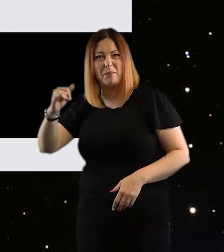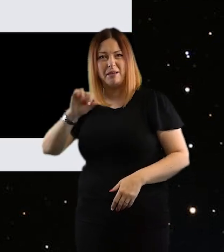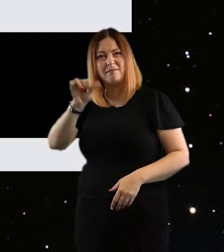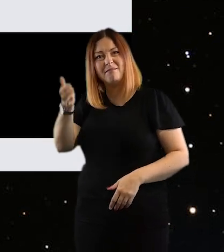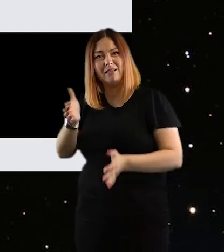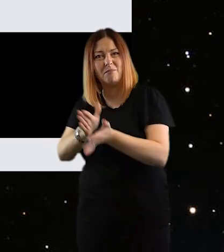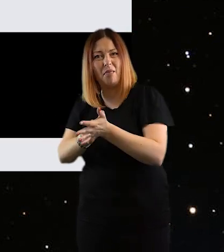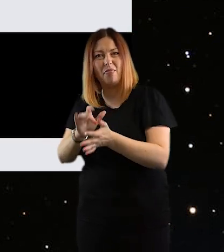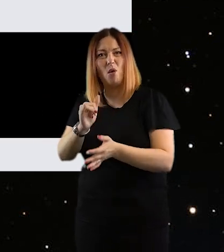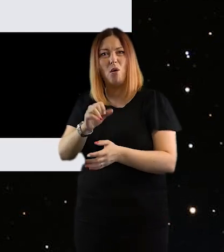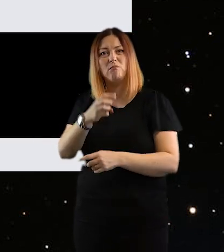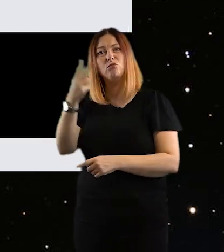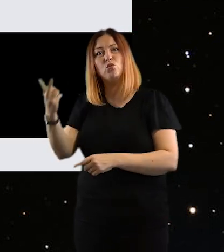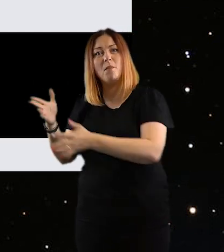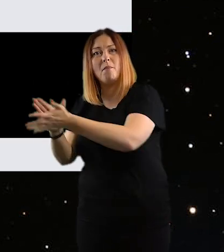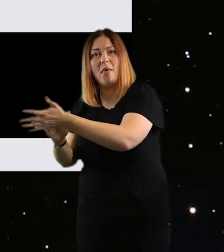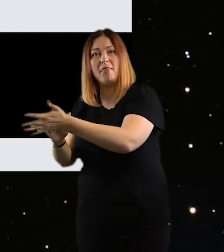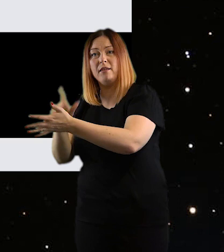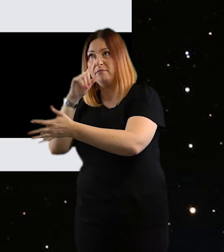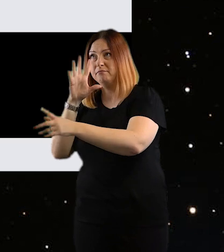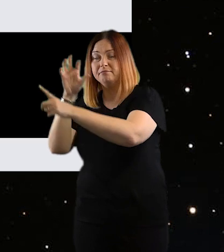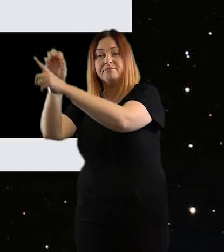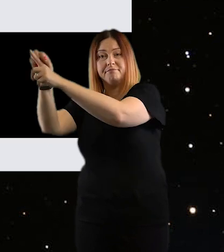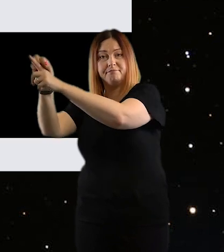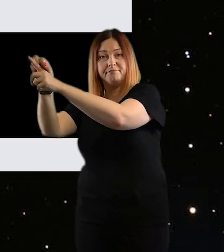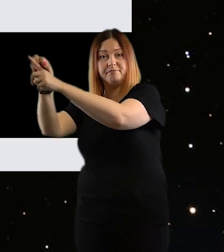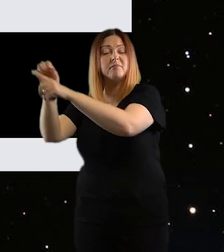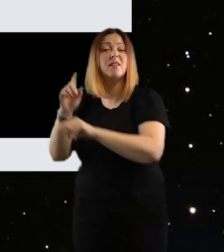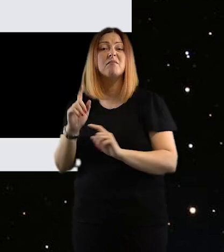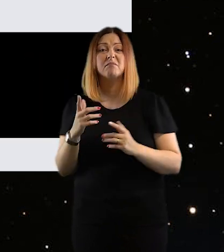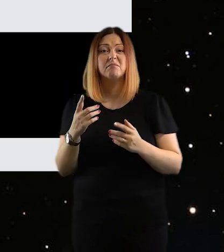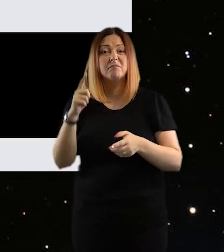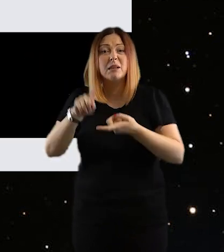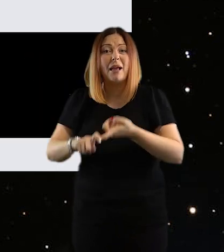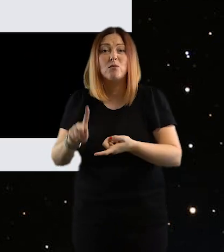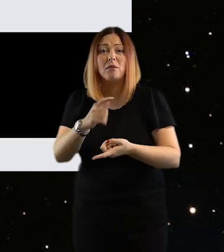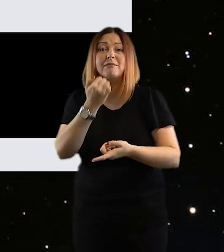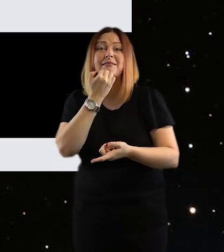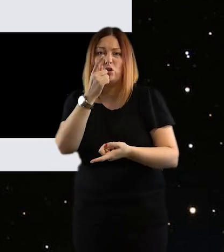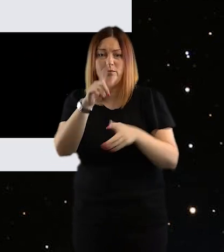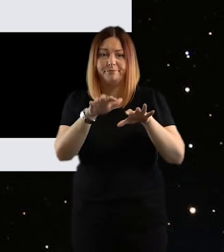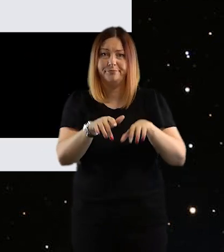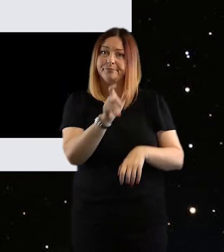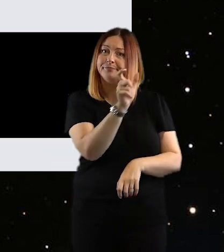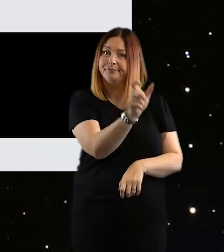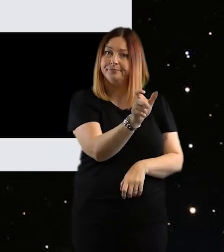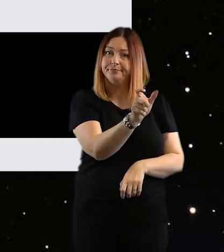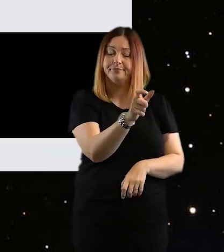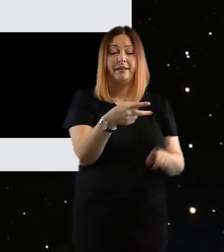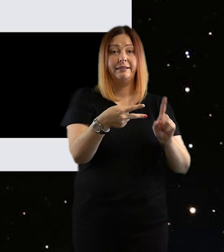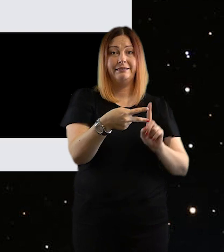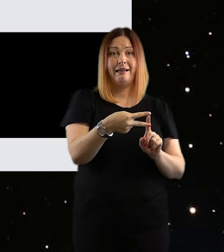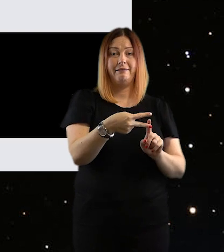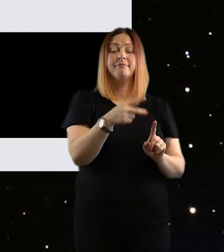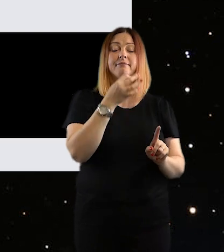next month or the month after. But whatever the date you want to start trying, enter here. The second question asks us how long do we